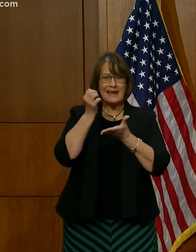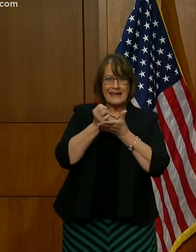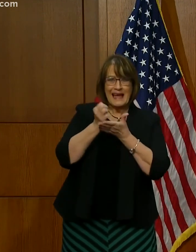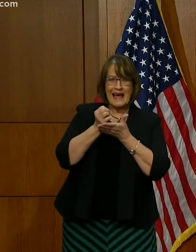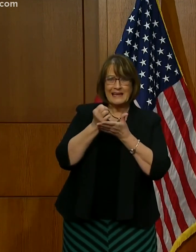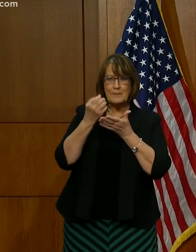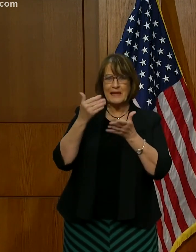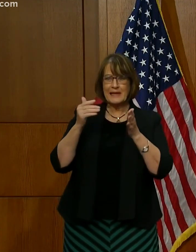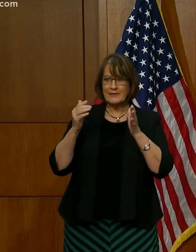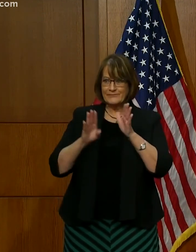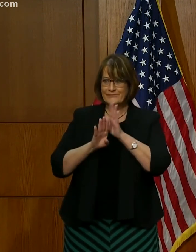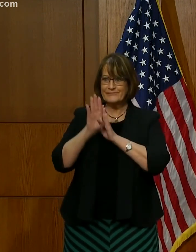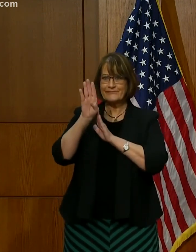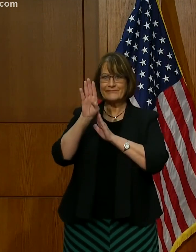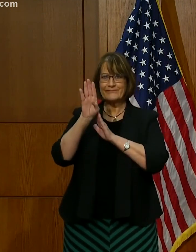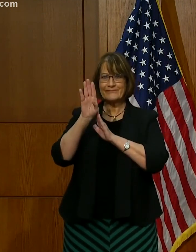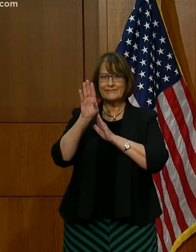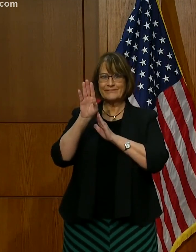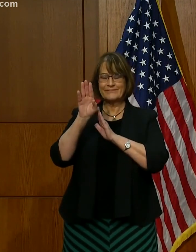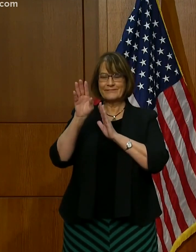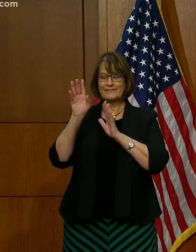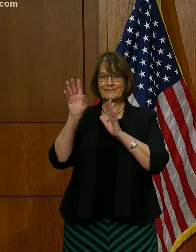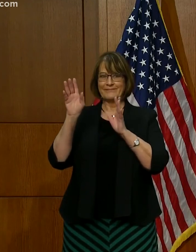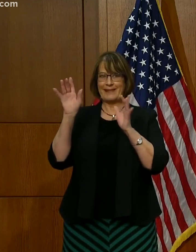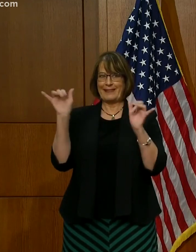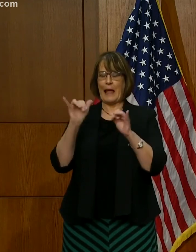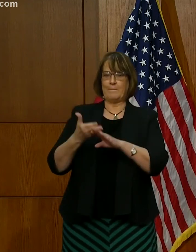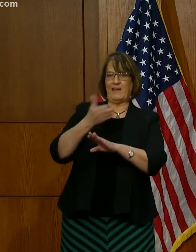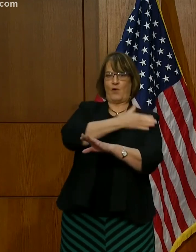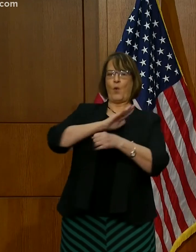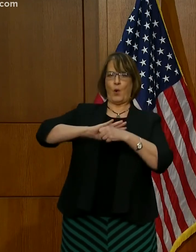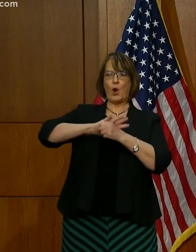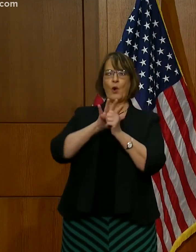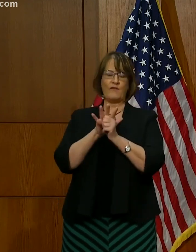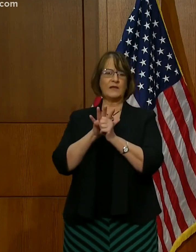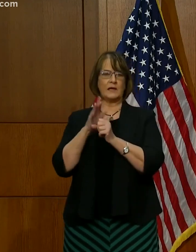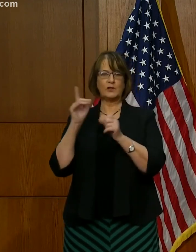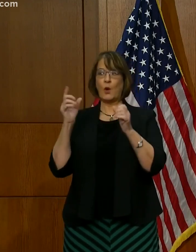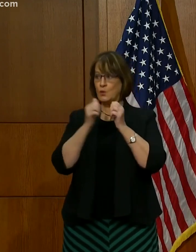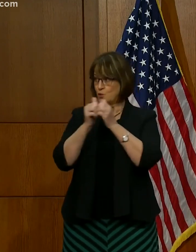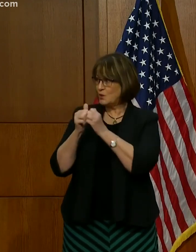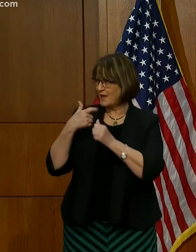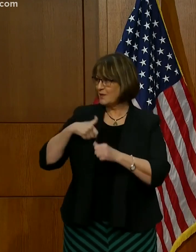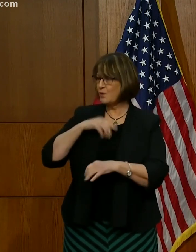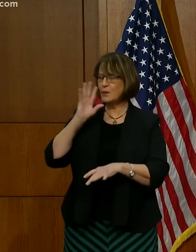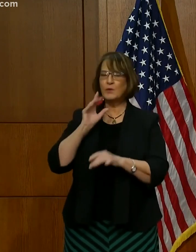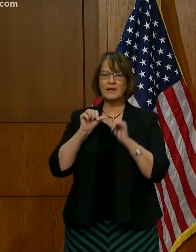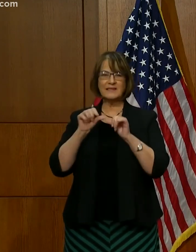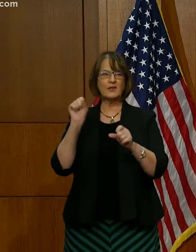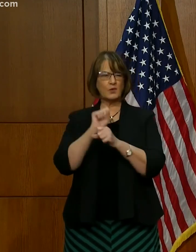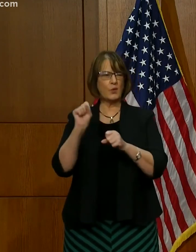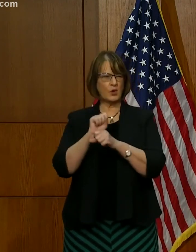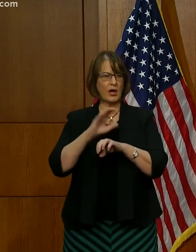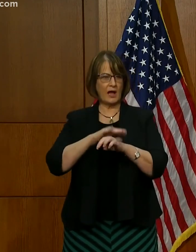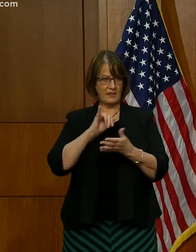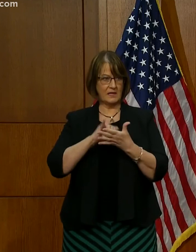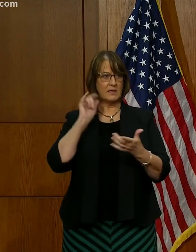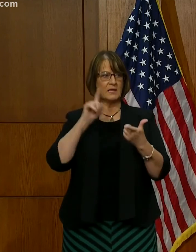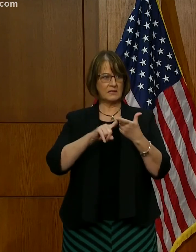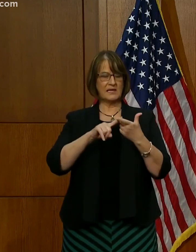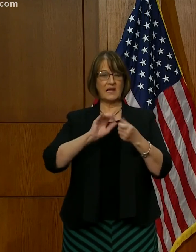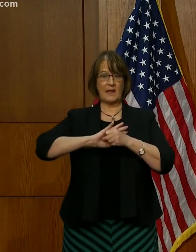on track where it was prior to COVID-19. And together, we're going to keep working on this till we finally put this pandemic